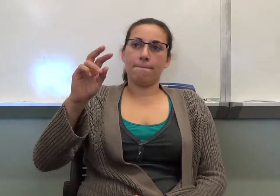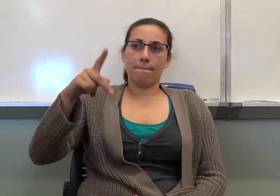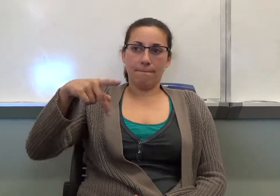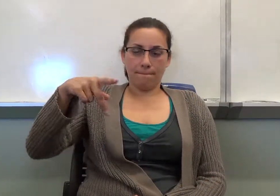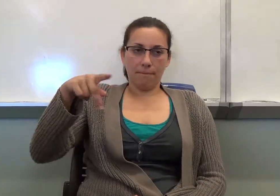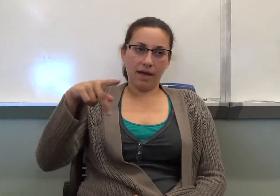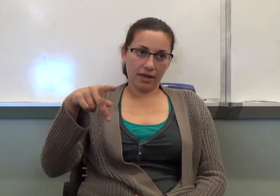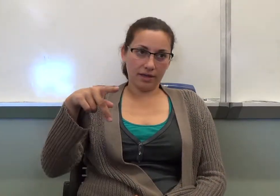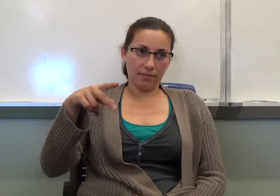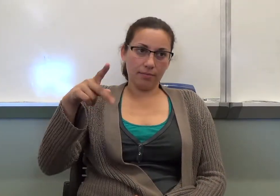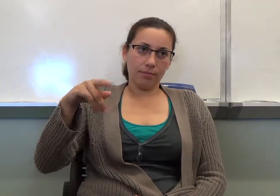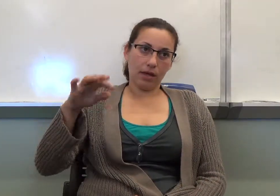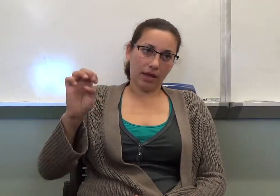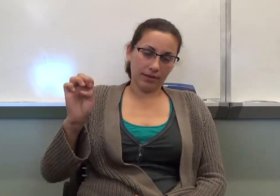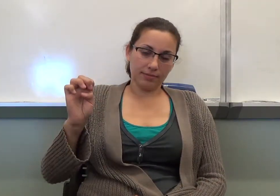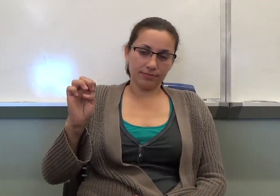which is 4.5 pi.